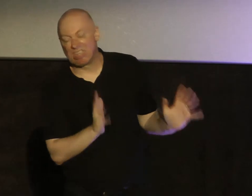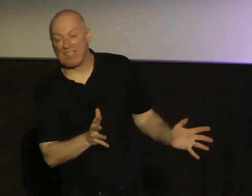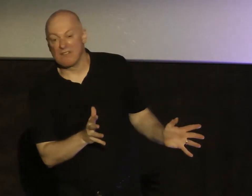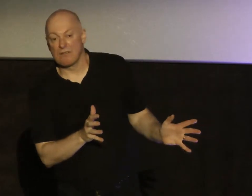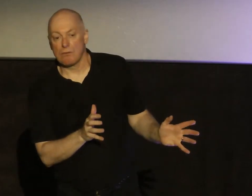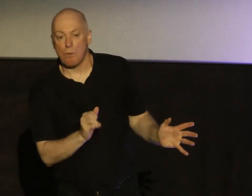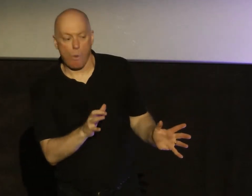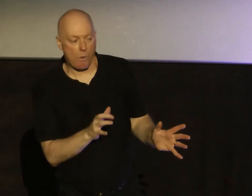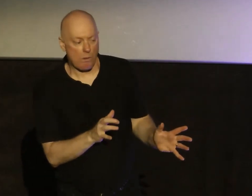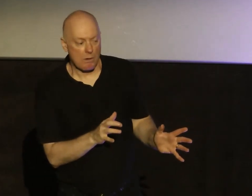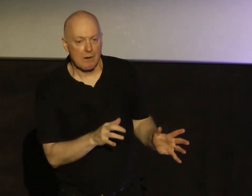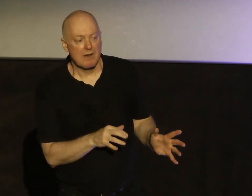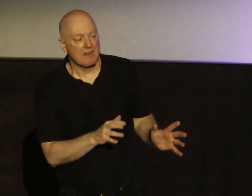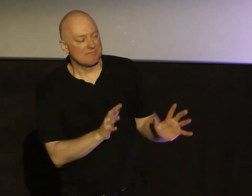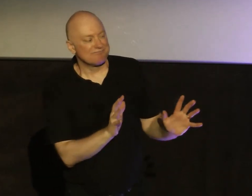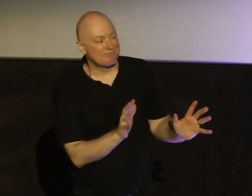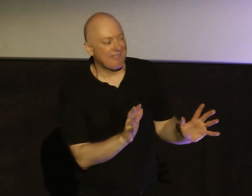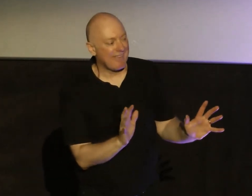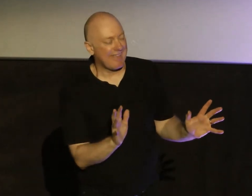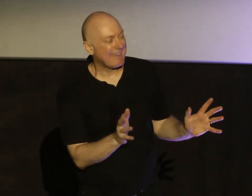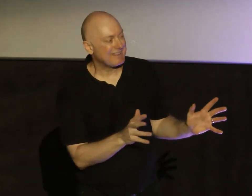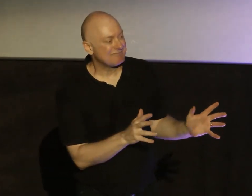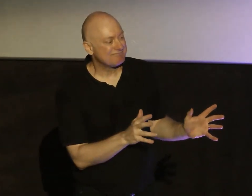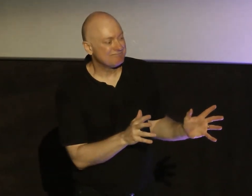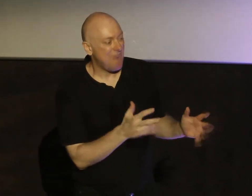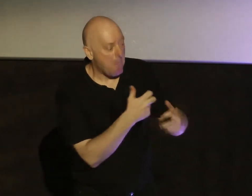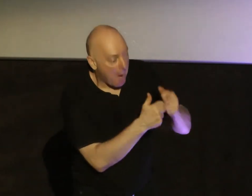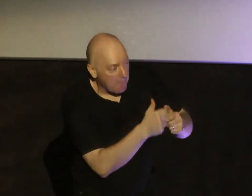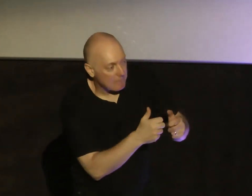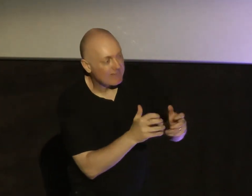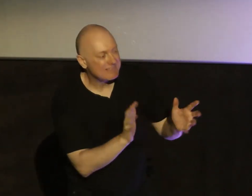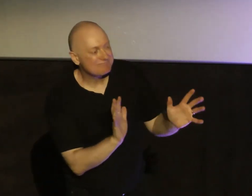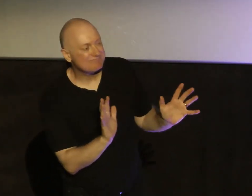You waiting for someone else to lead the way out of the problem?